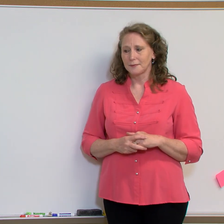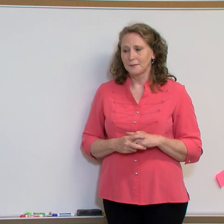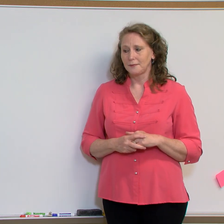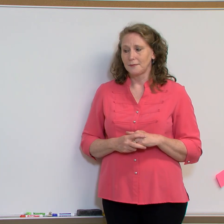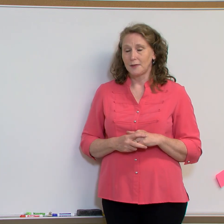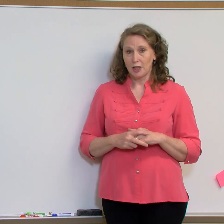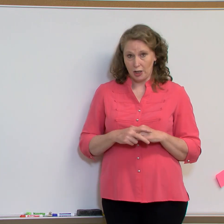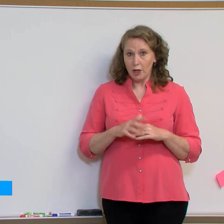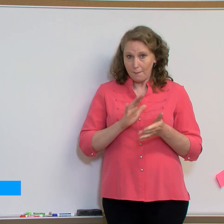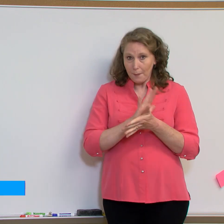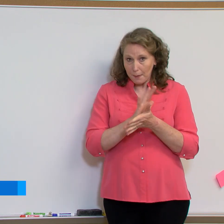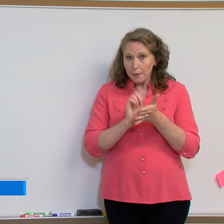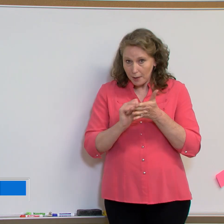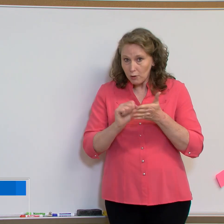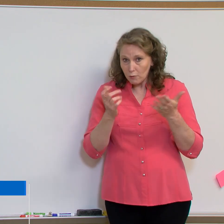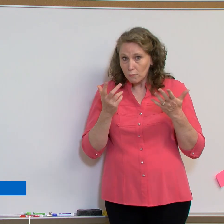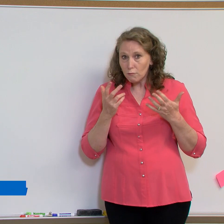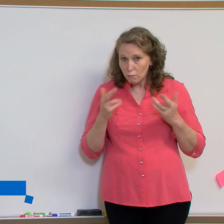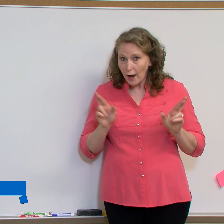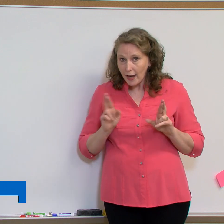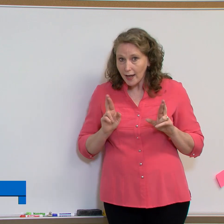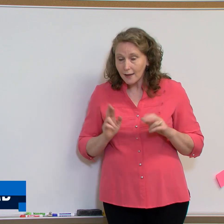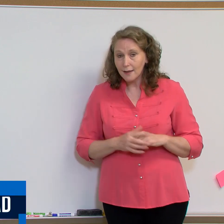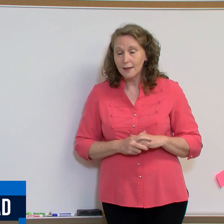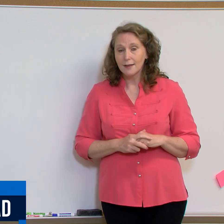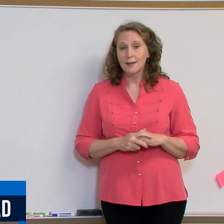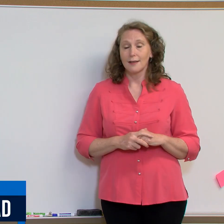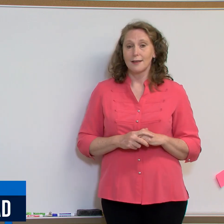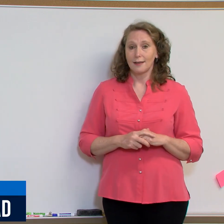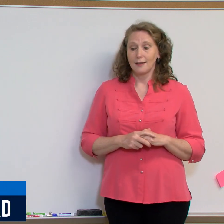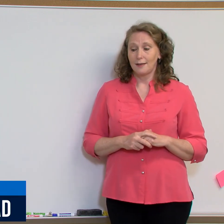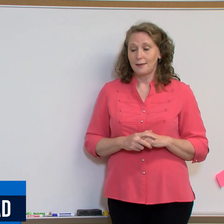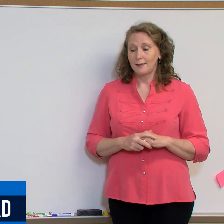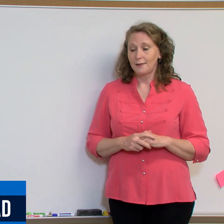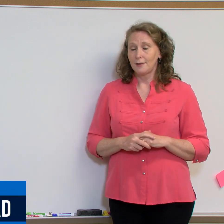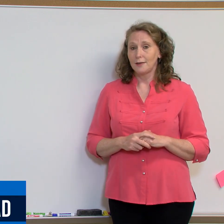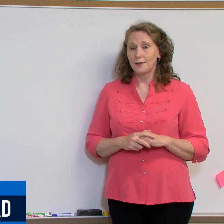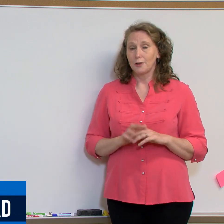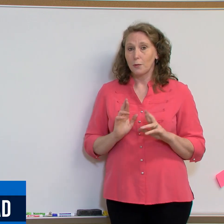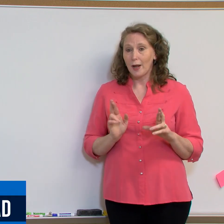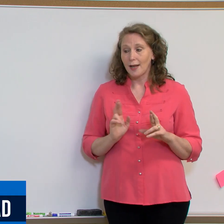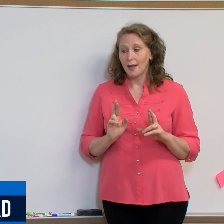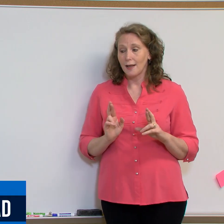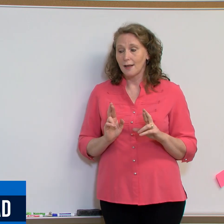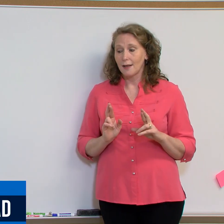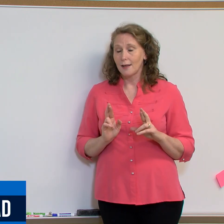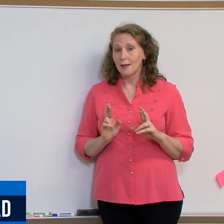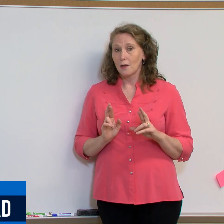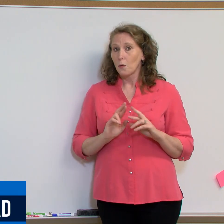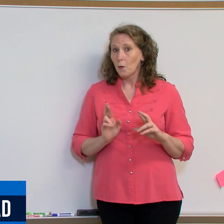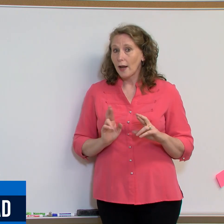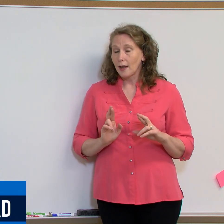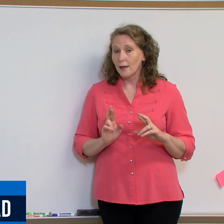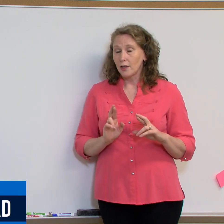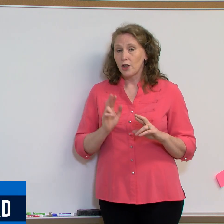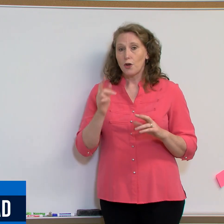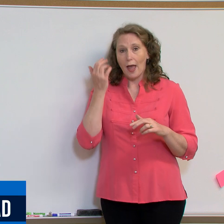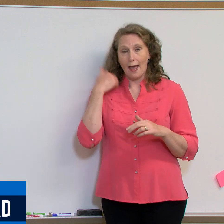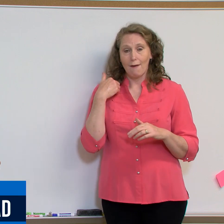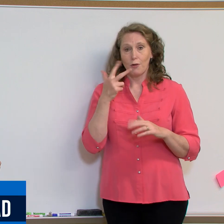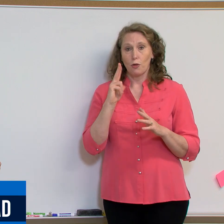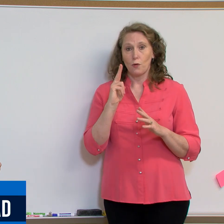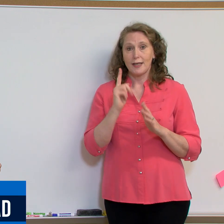Do you have something to write with and something to write on? Here we go. Ready? You'll have